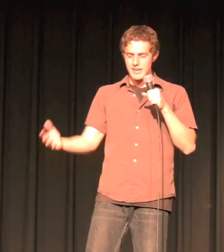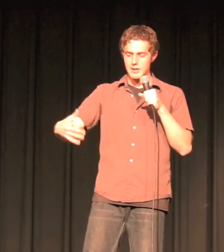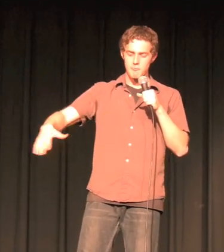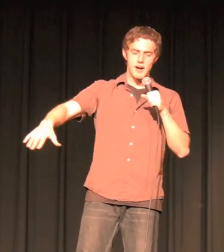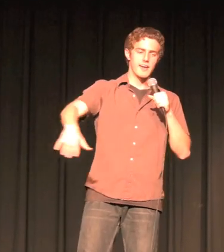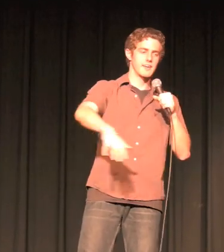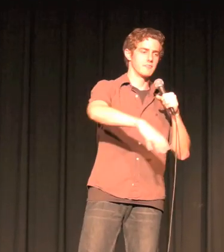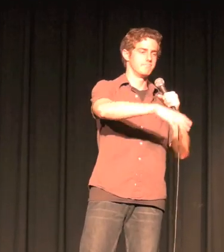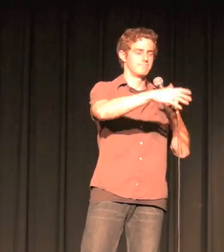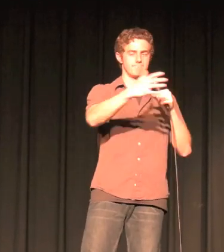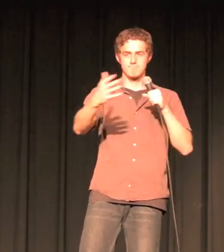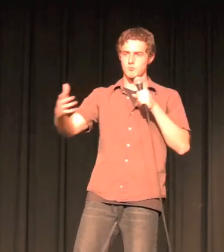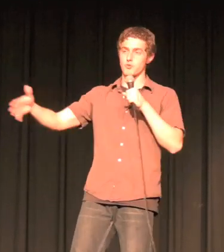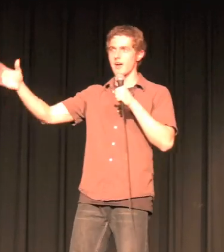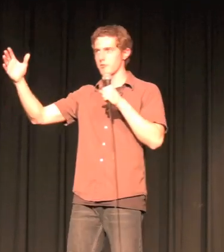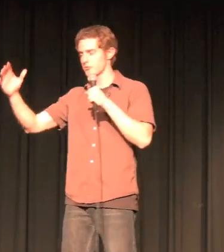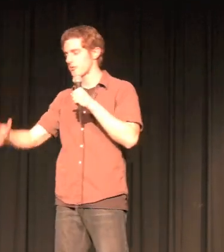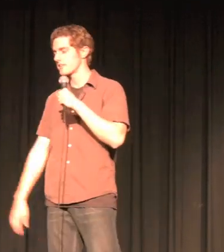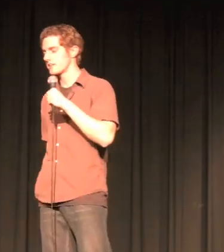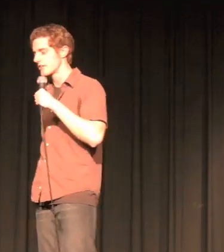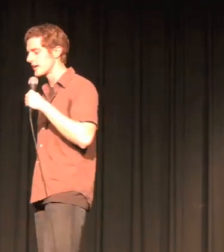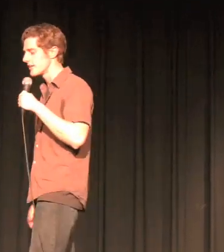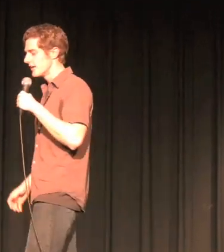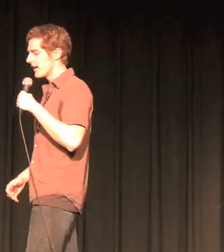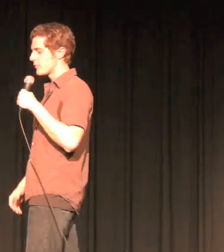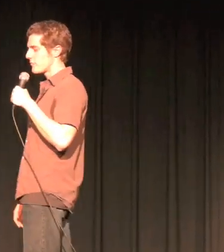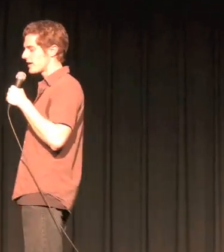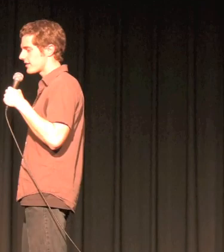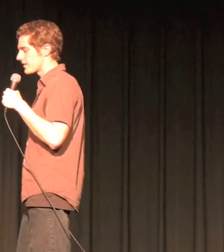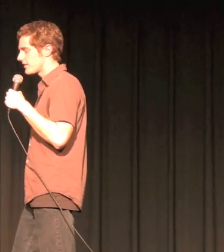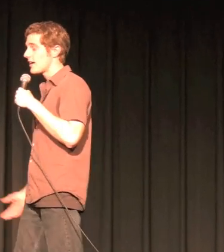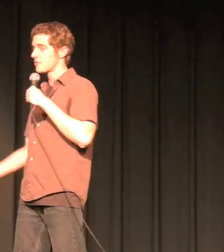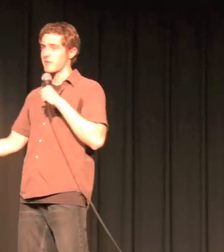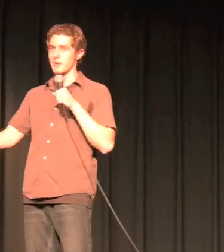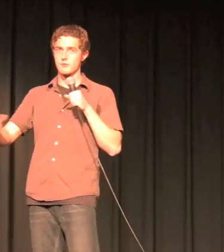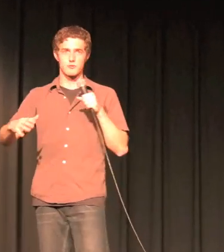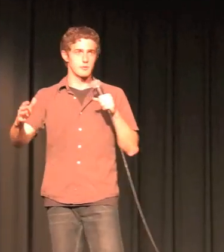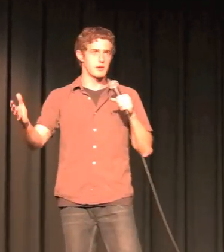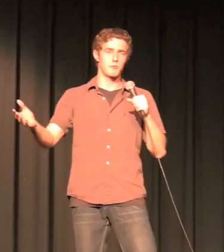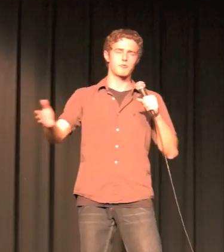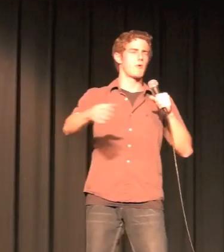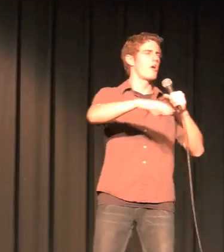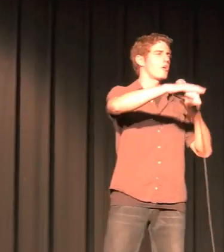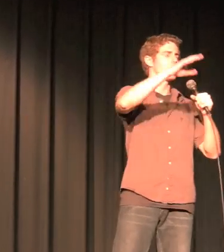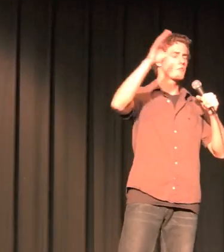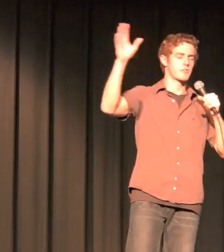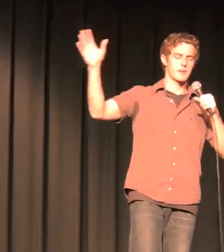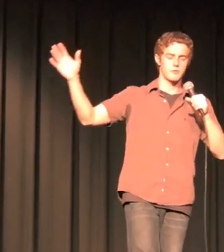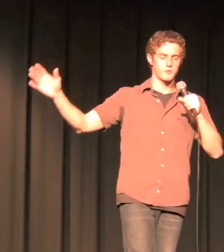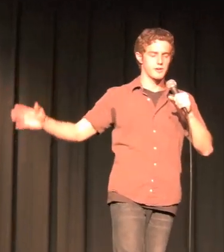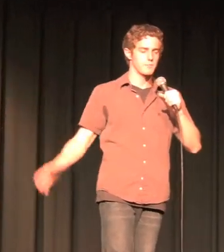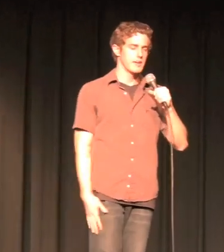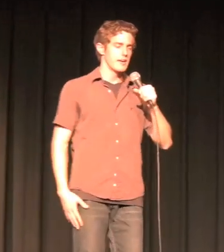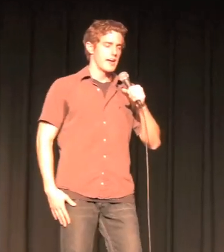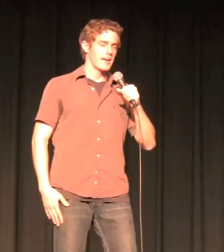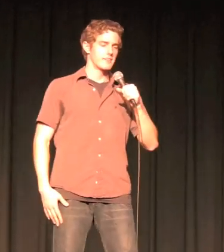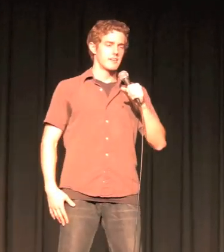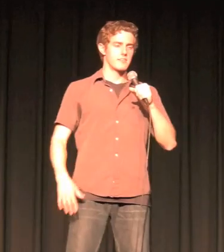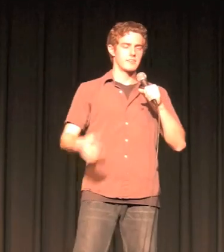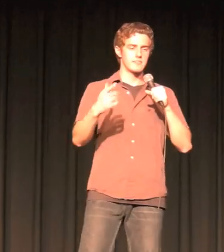in my travels around the internet, I've met a lot of very interesting people from all over the country. And